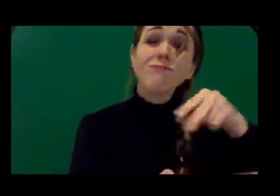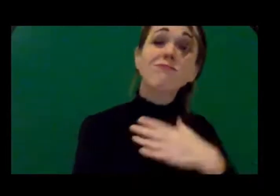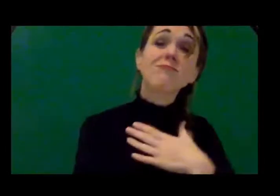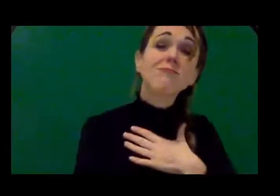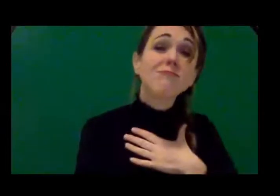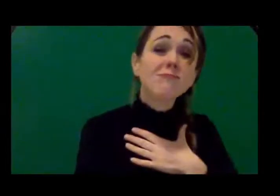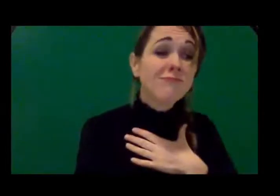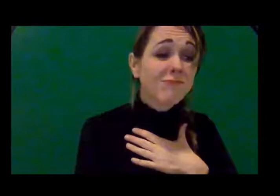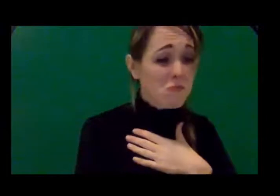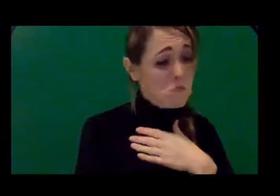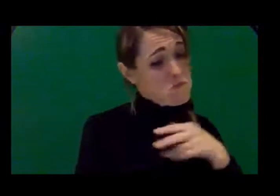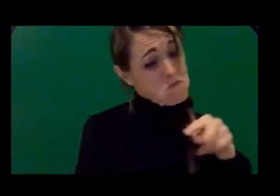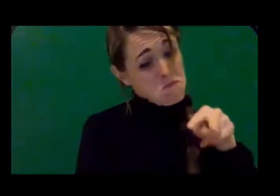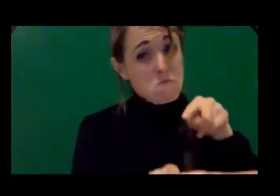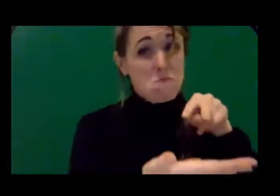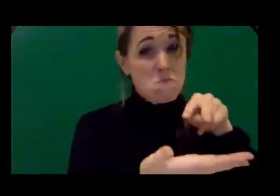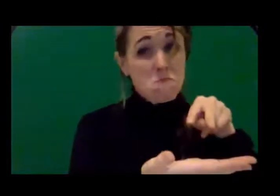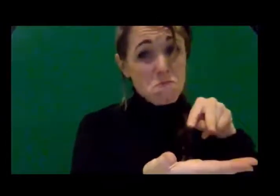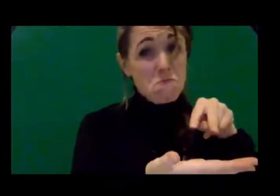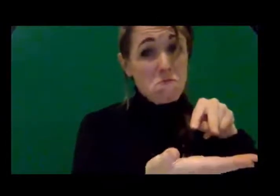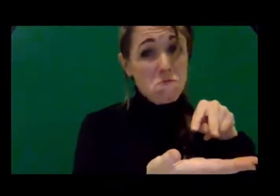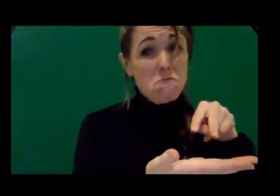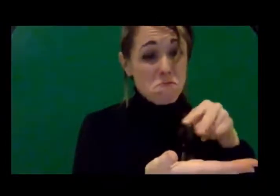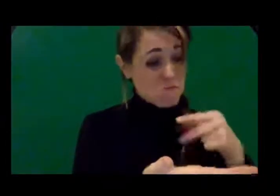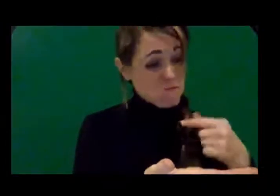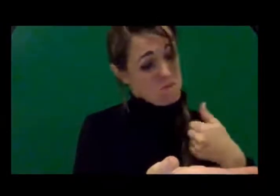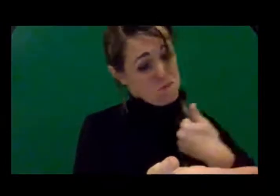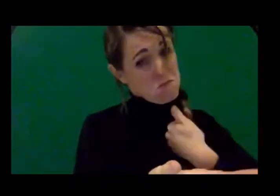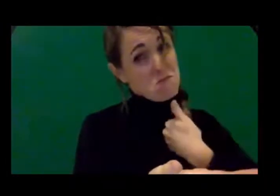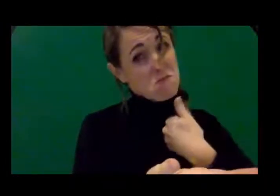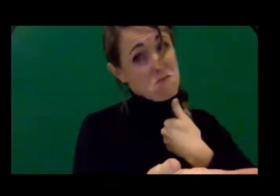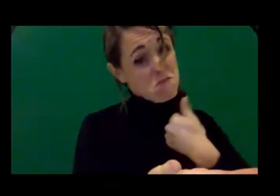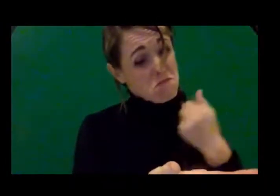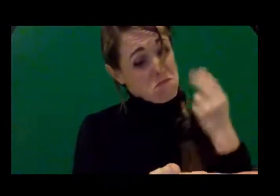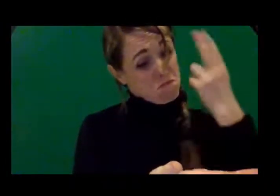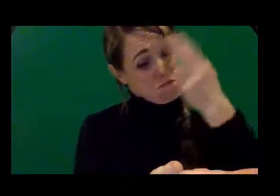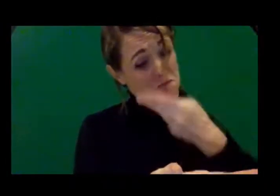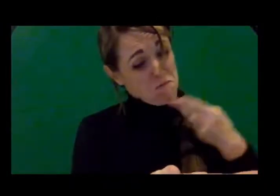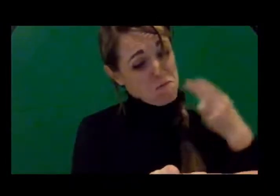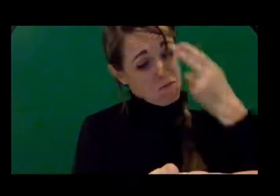Just staring. I am handsome.